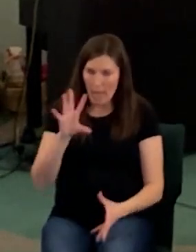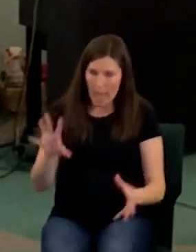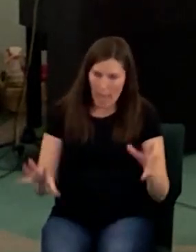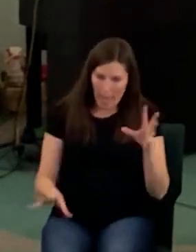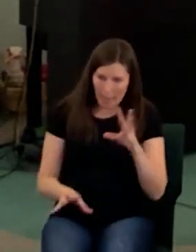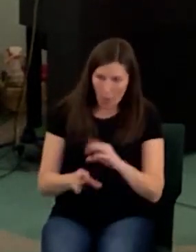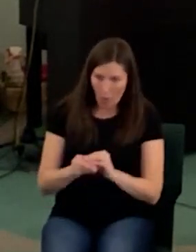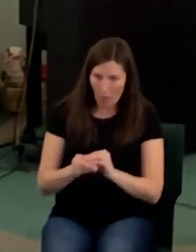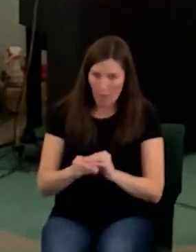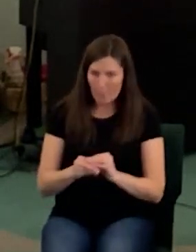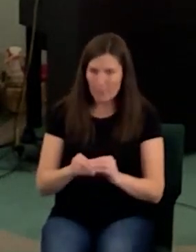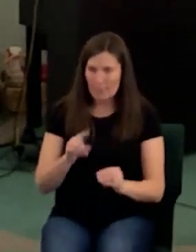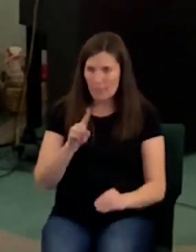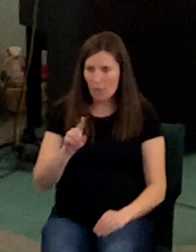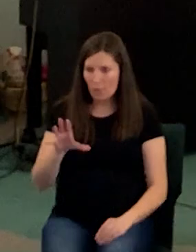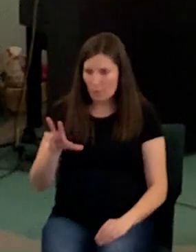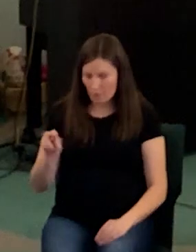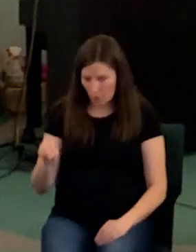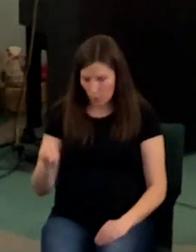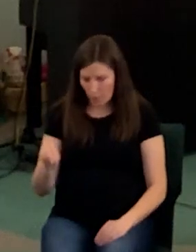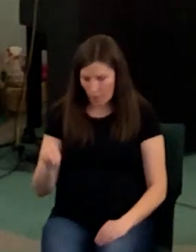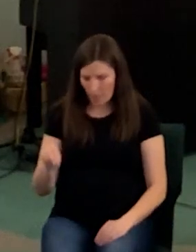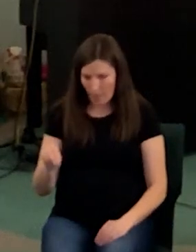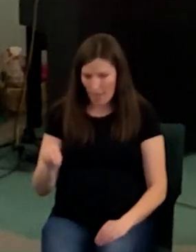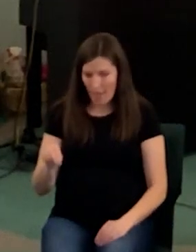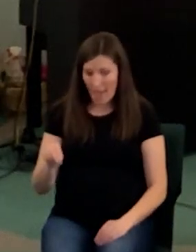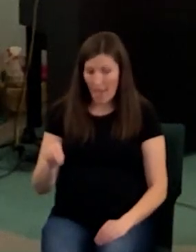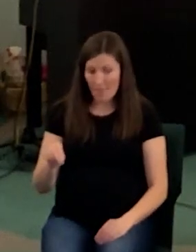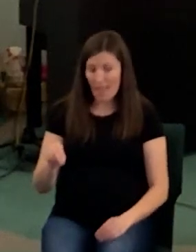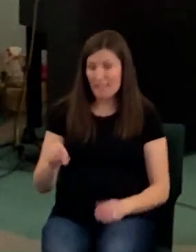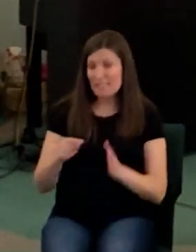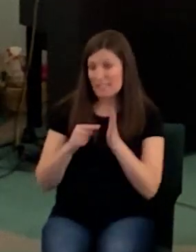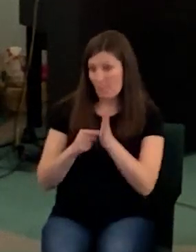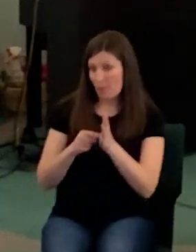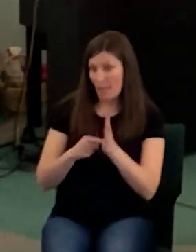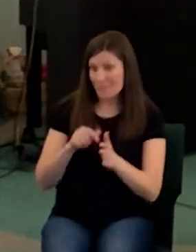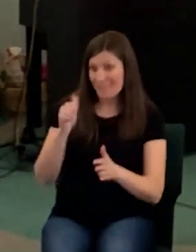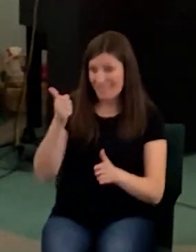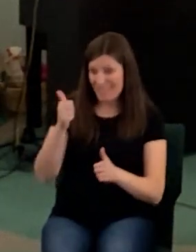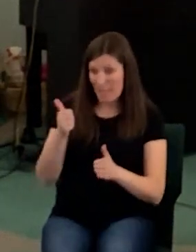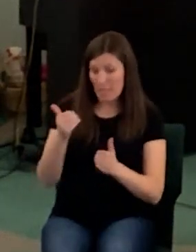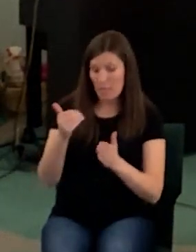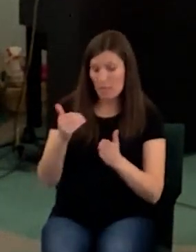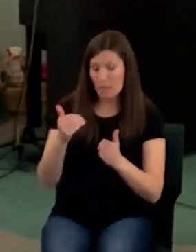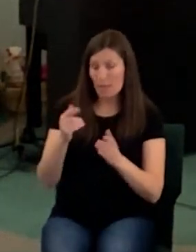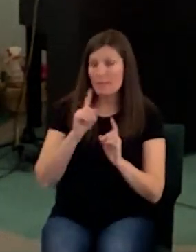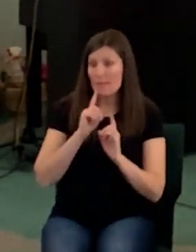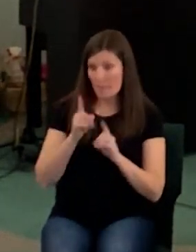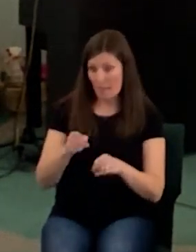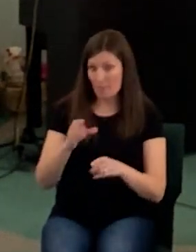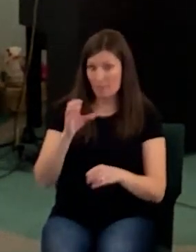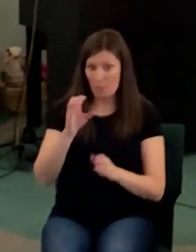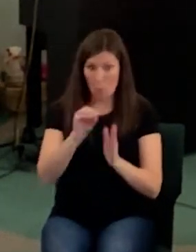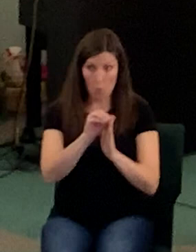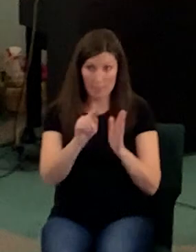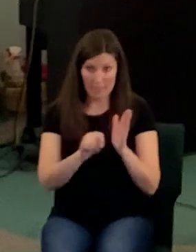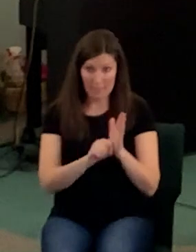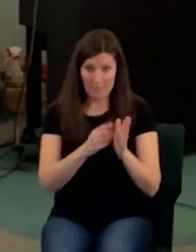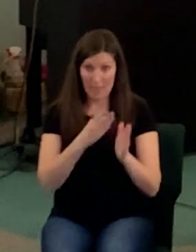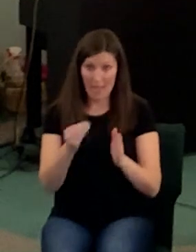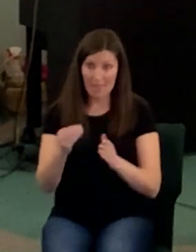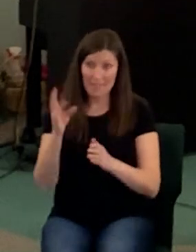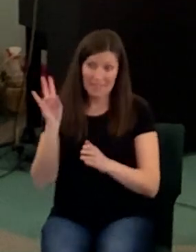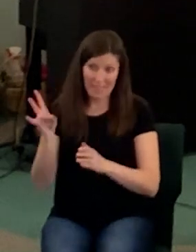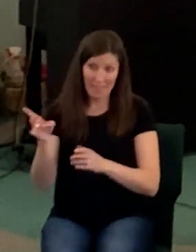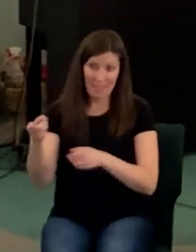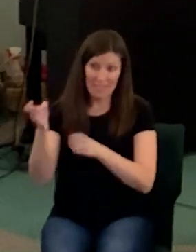equals 153. And that symbolized the 10 commandments of the Old Testament and the 7 gifts of the Spirit.